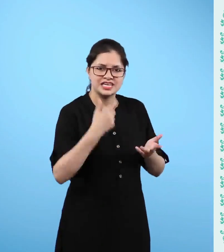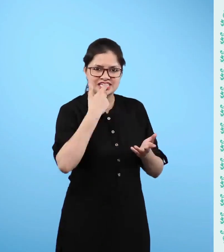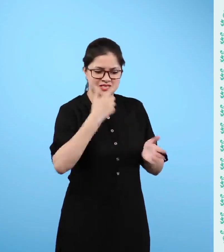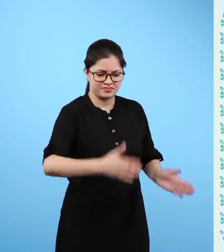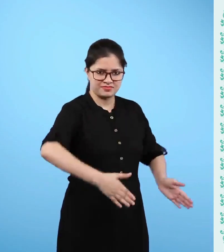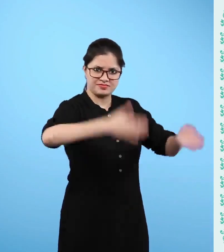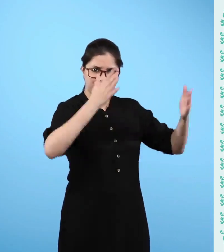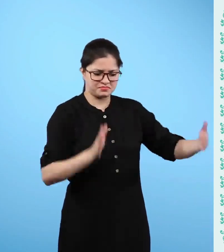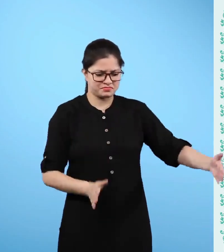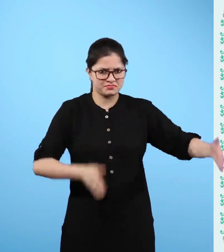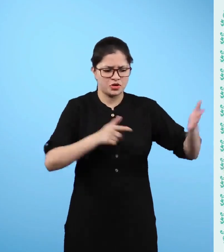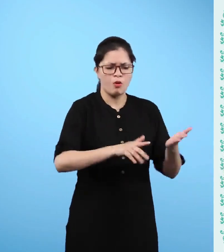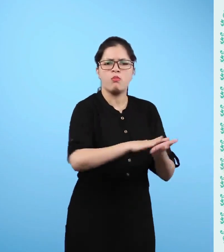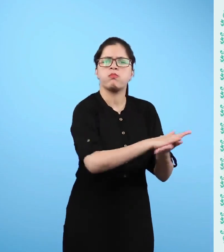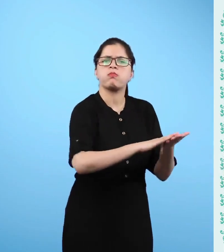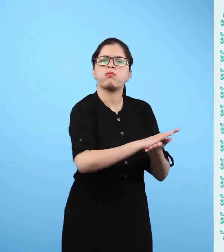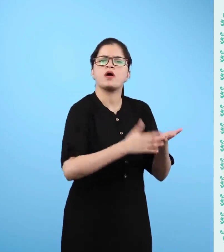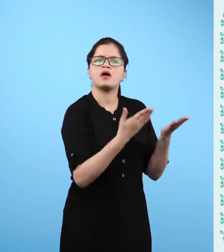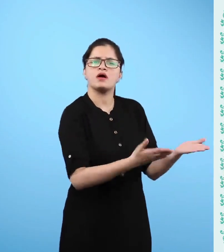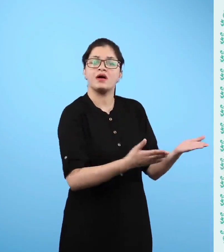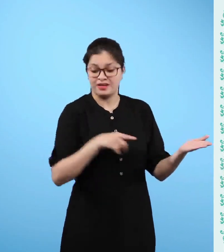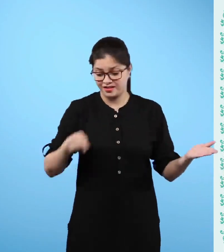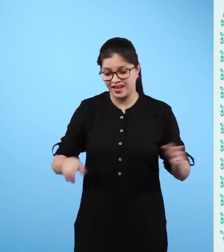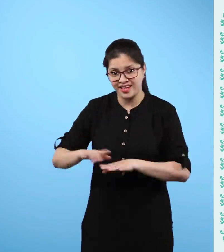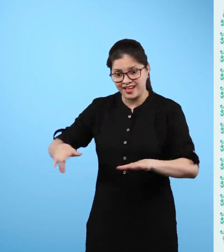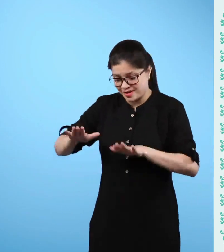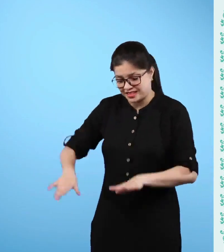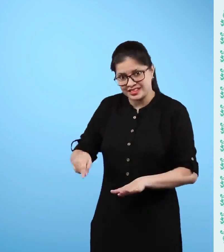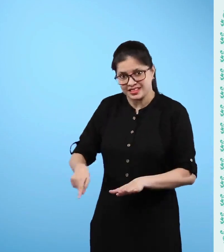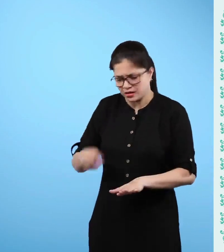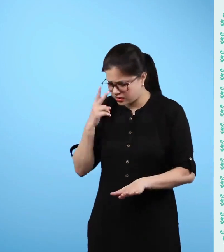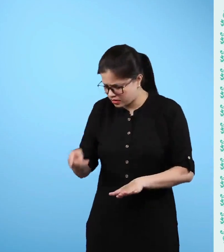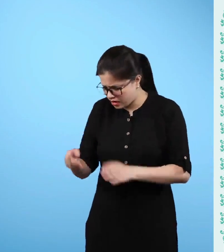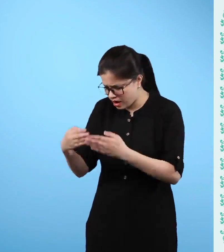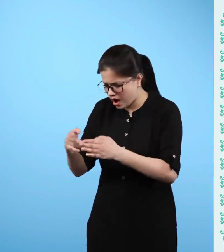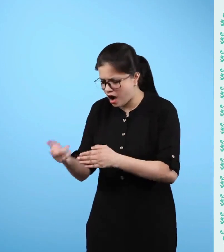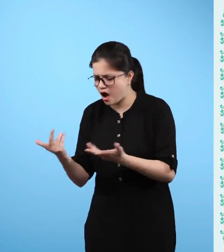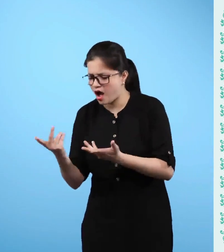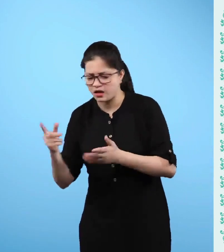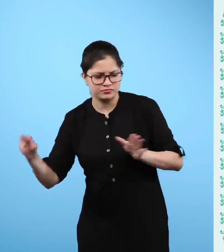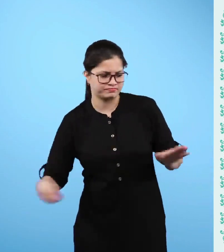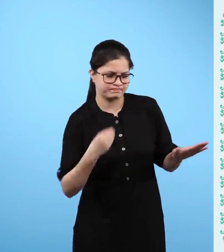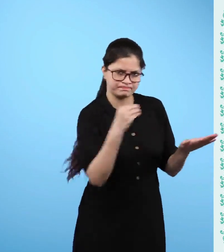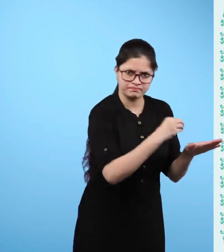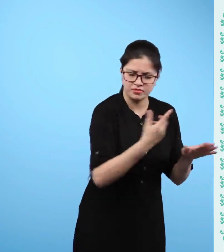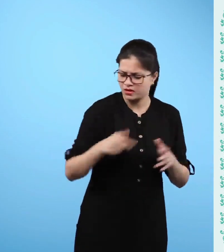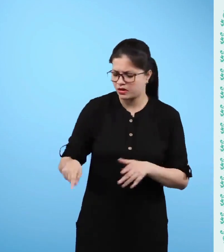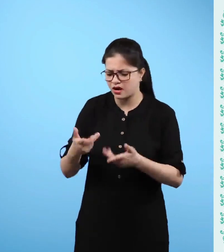which indicates the doors and windows, and to the next we have a deep drawing of the house.